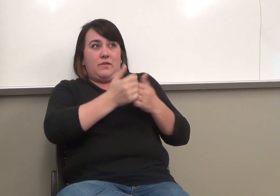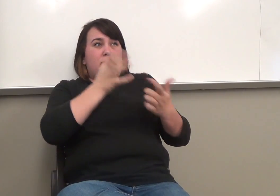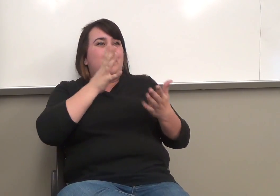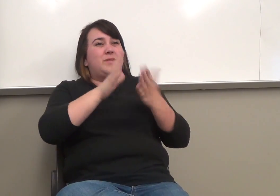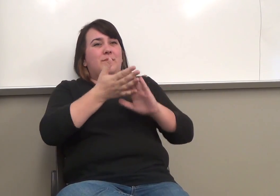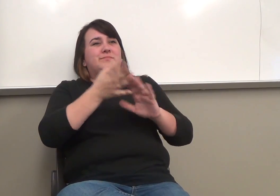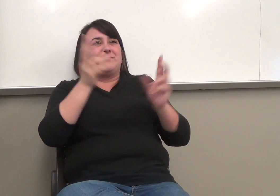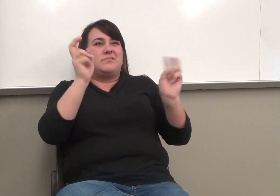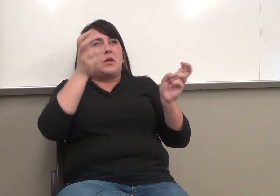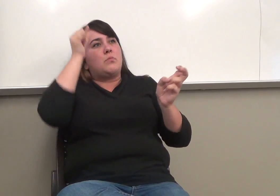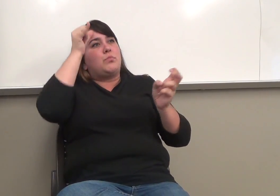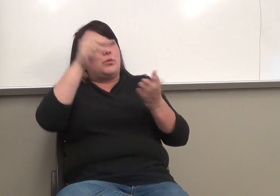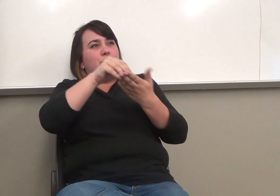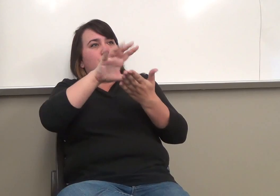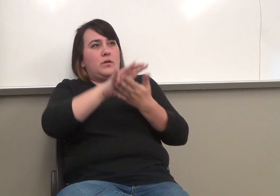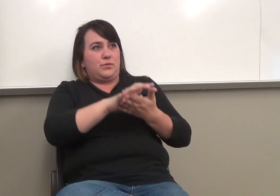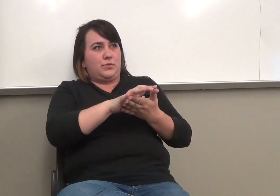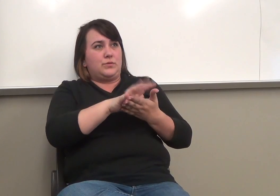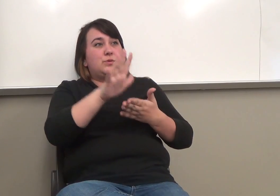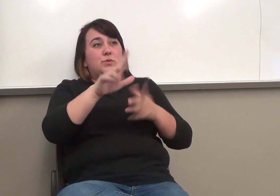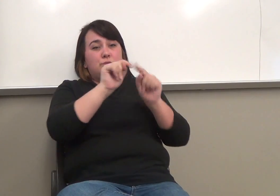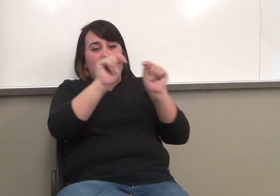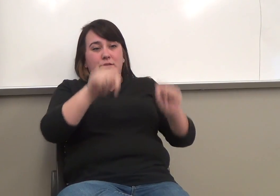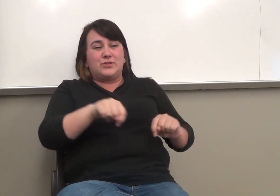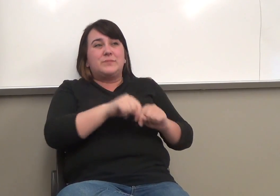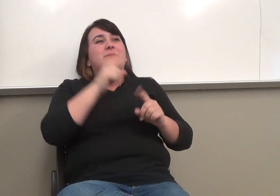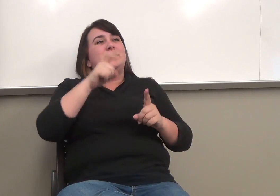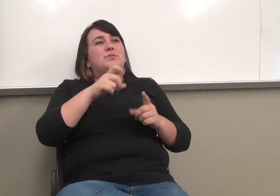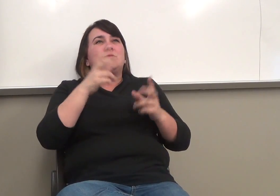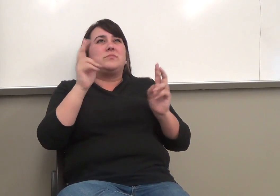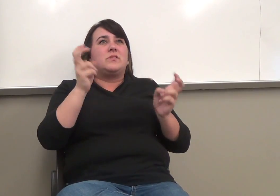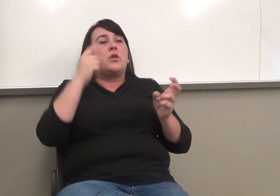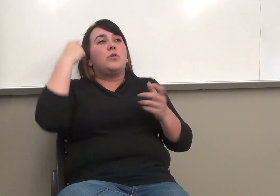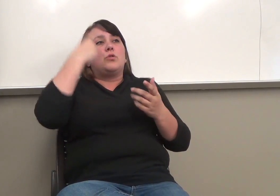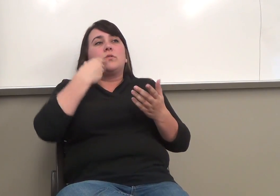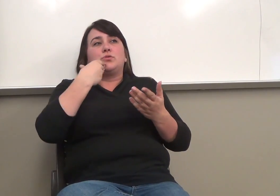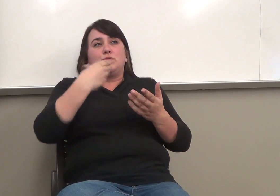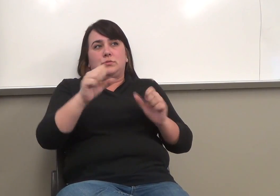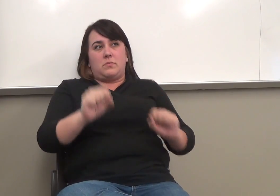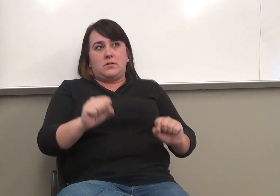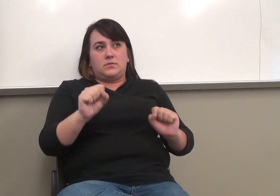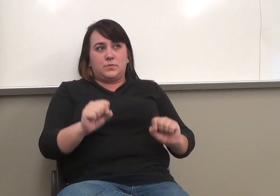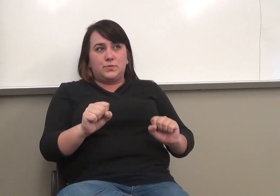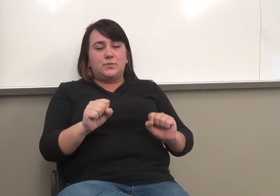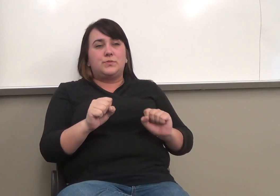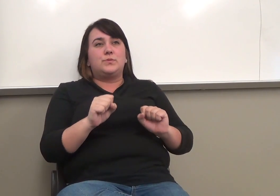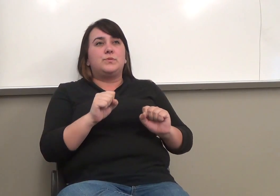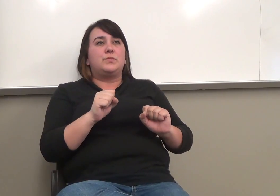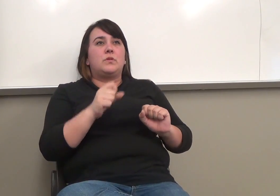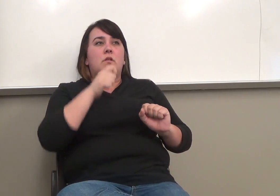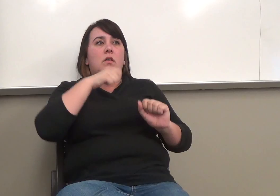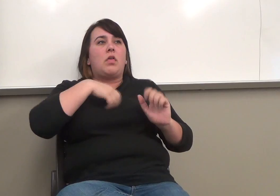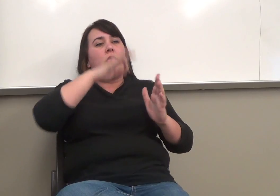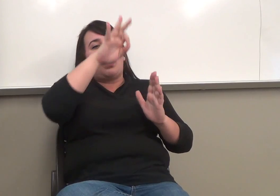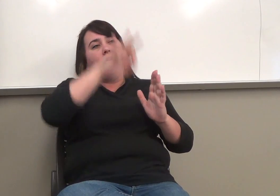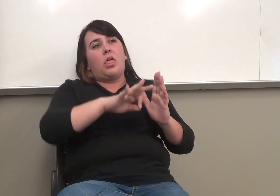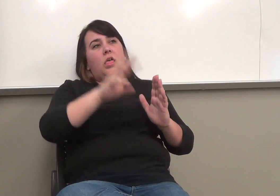you want to keep your transcript looking as good as you can, okay?